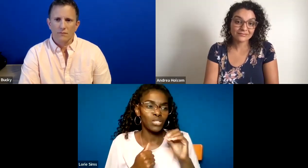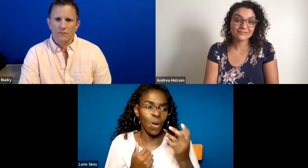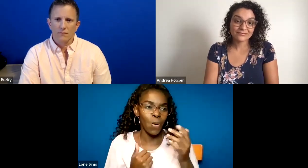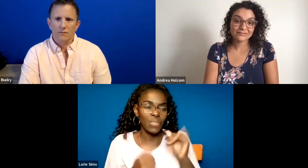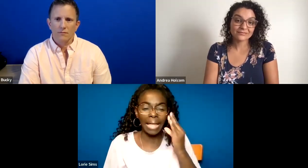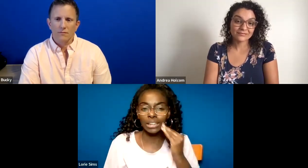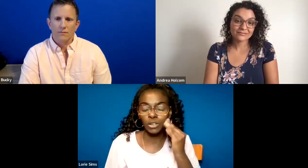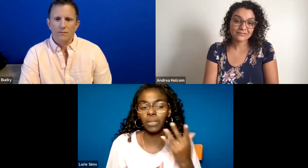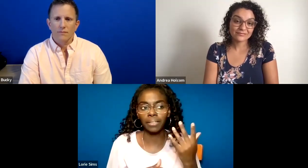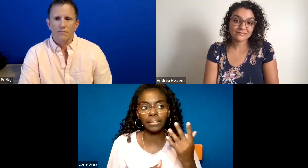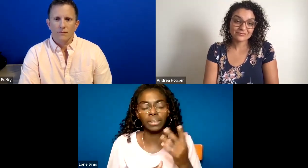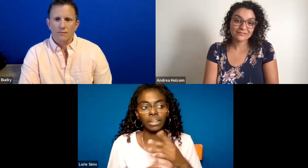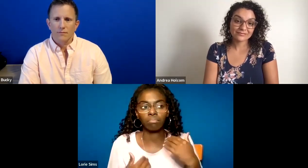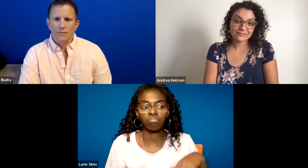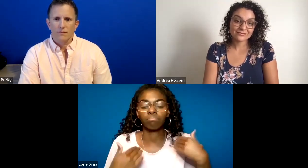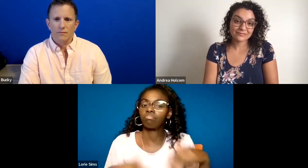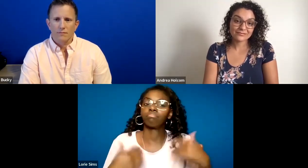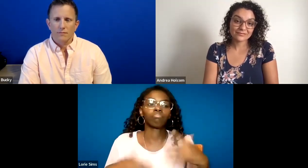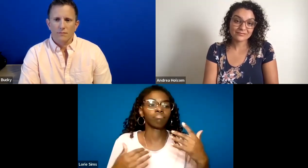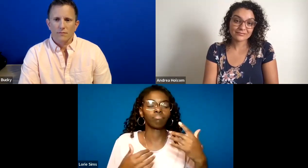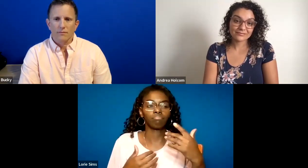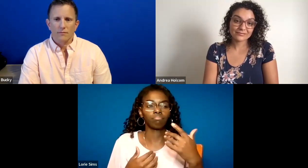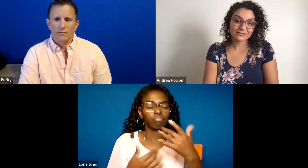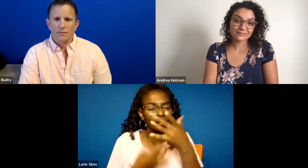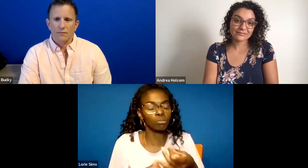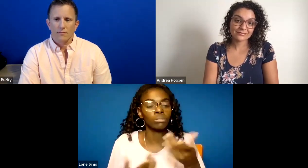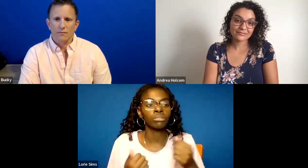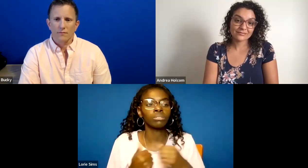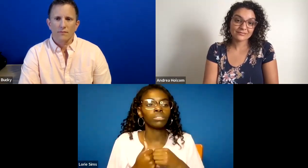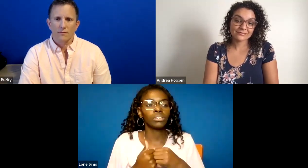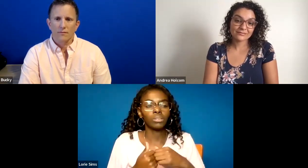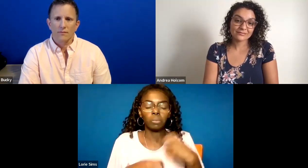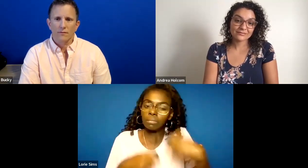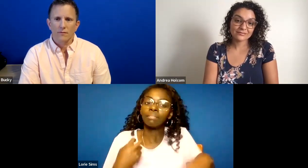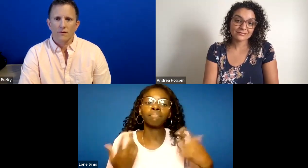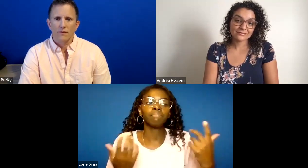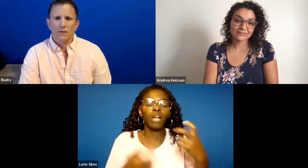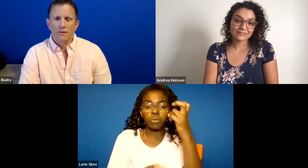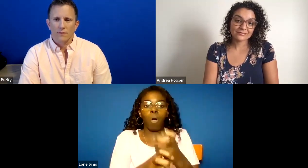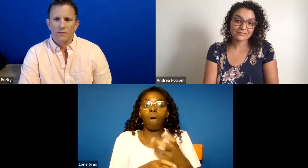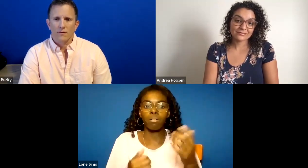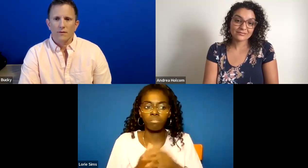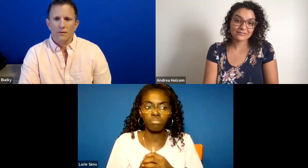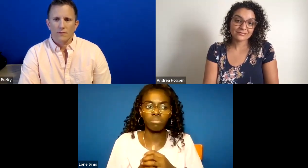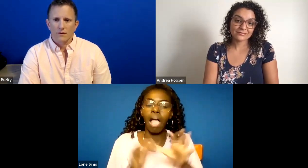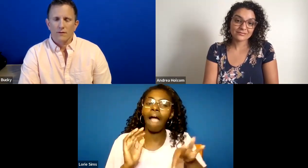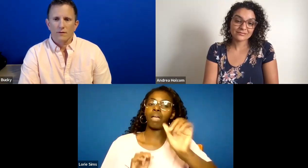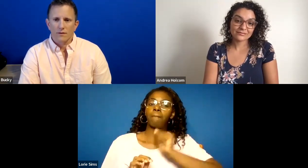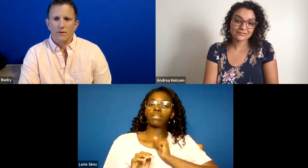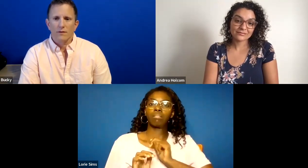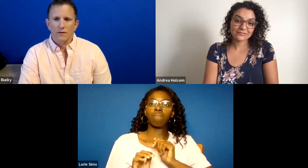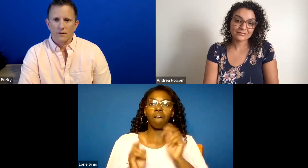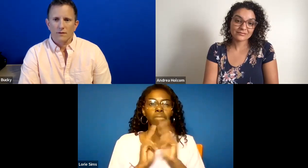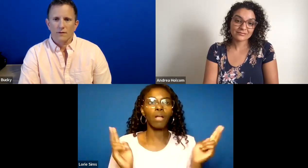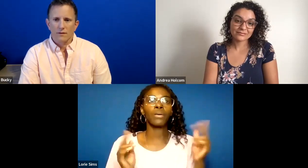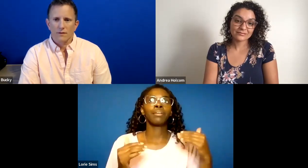without receiving any type of harassment or bullying from what I wanted to share? It was an interesting process that I went through. It was very